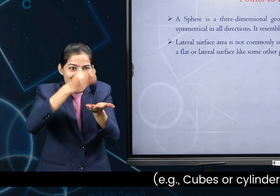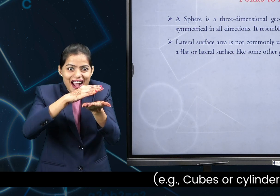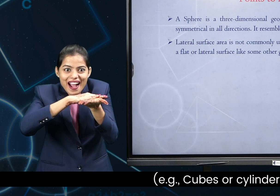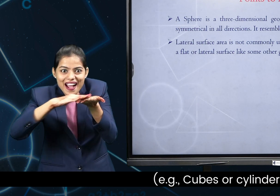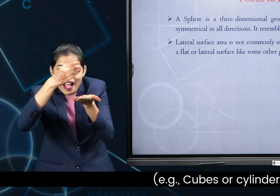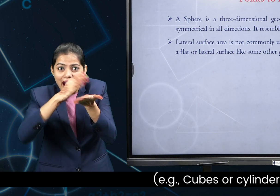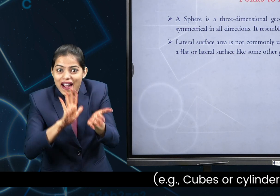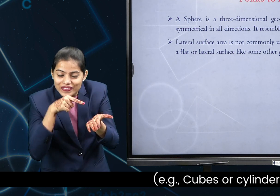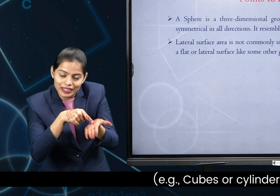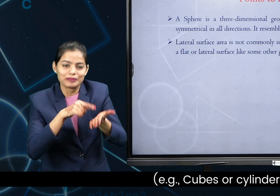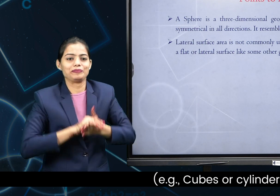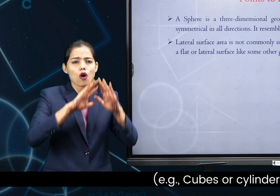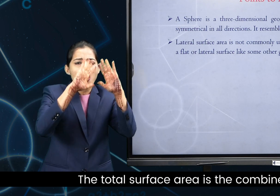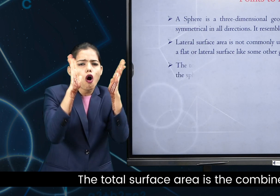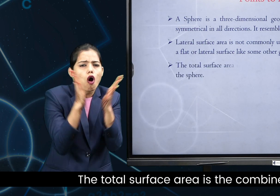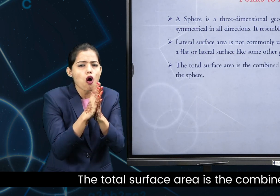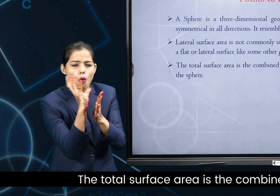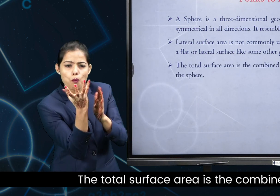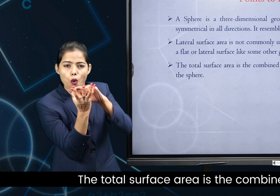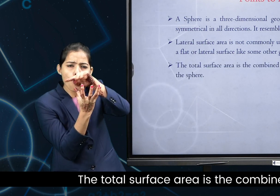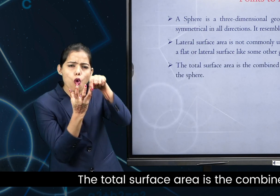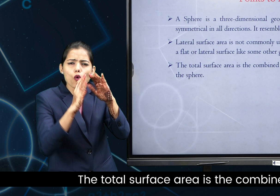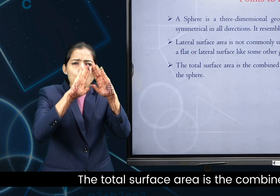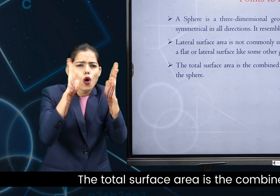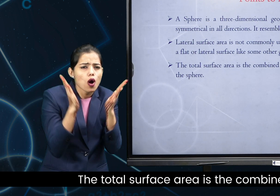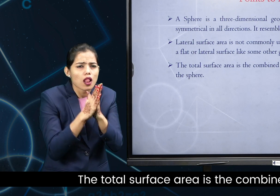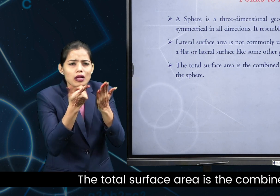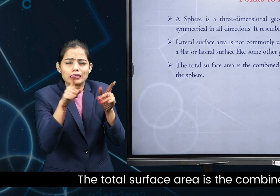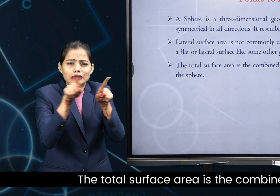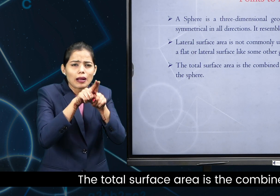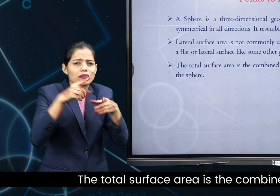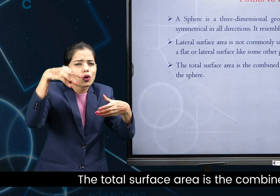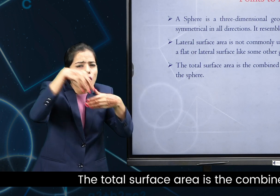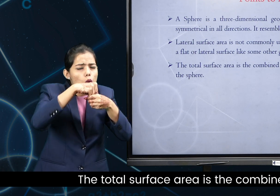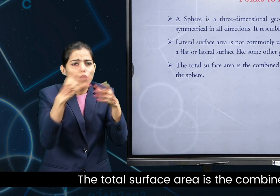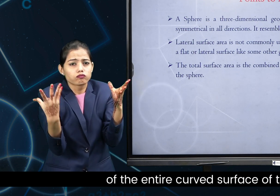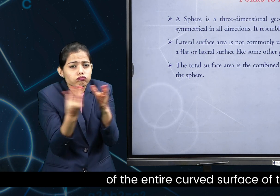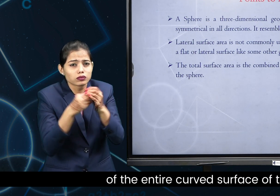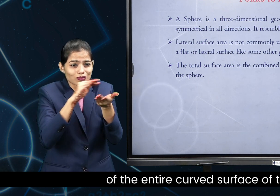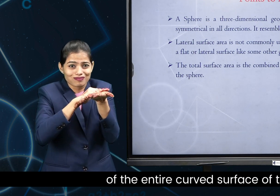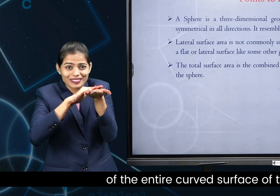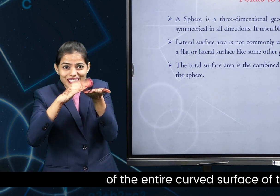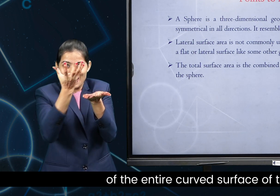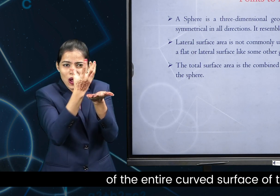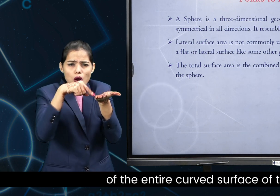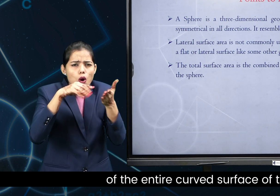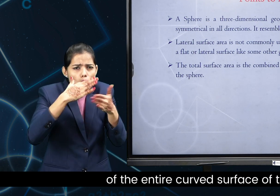cylinders. The total surface area is the combined surface area of the entire curved